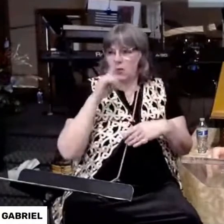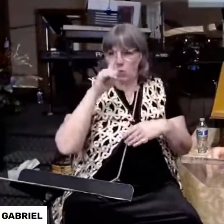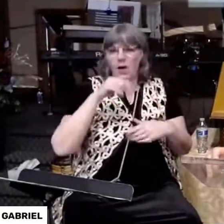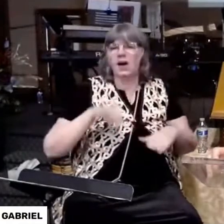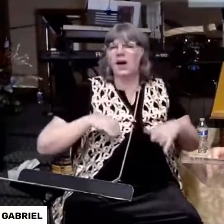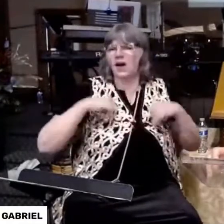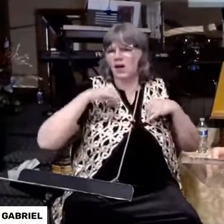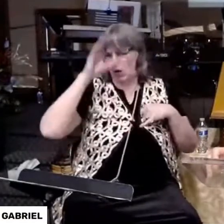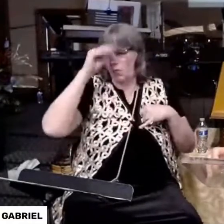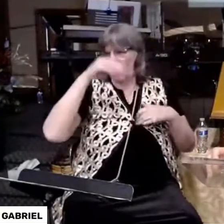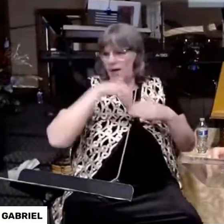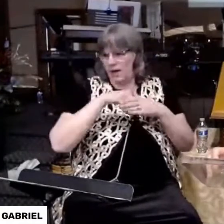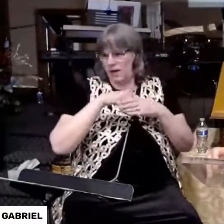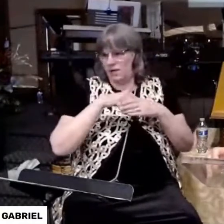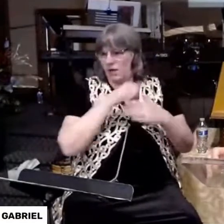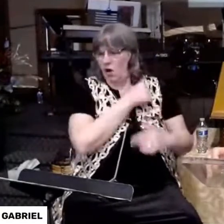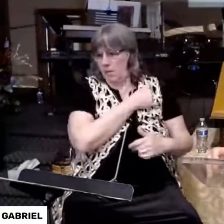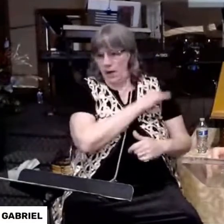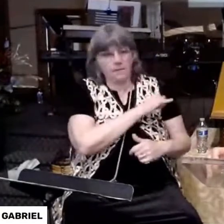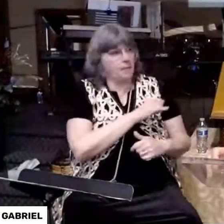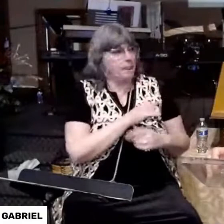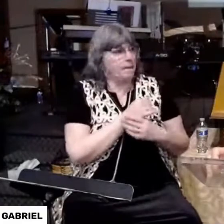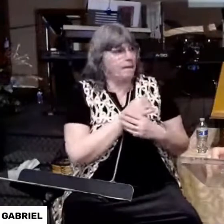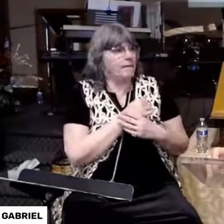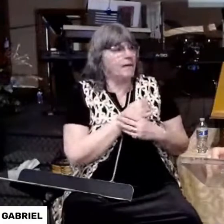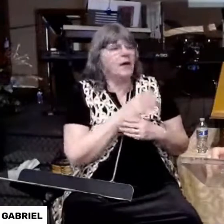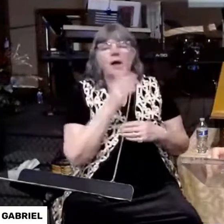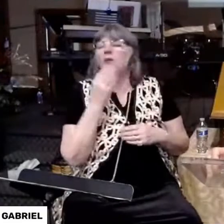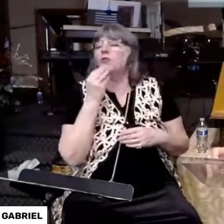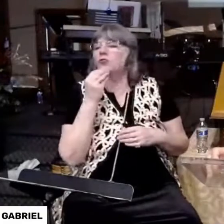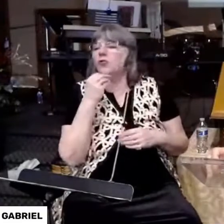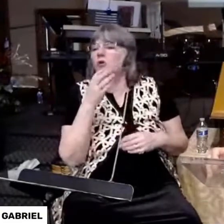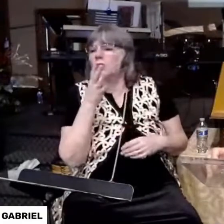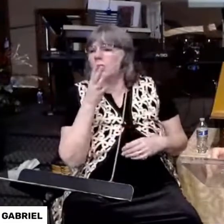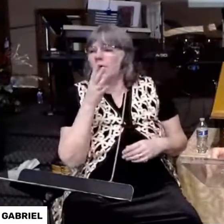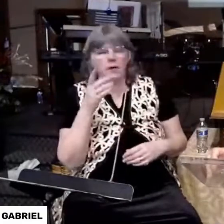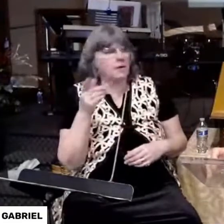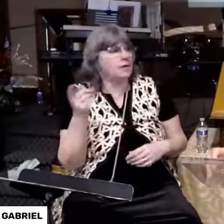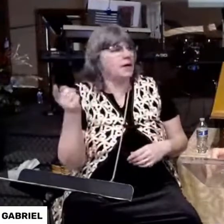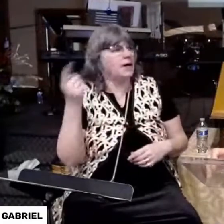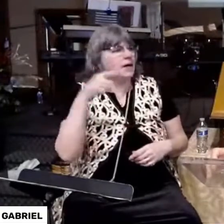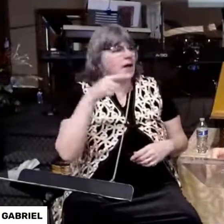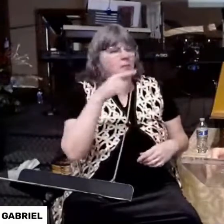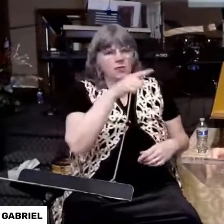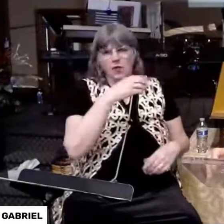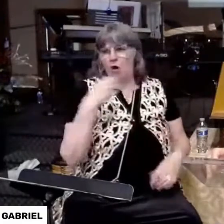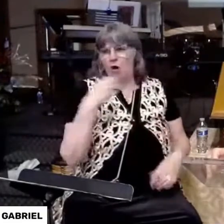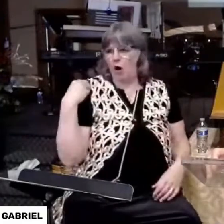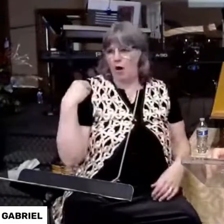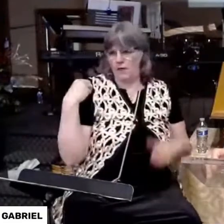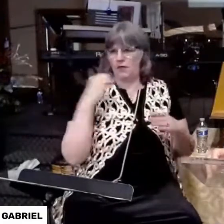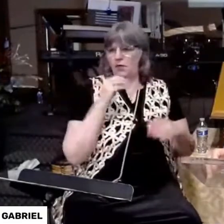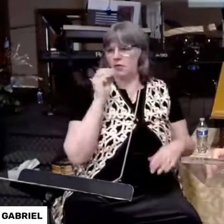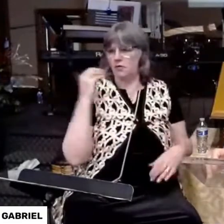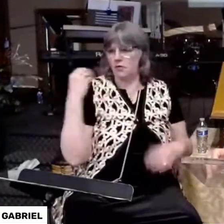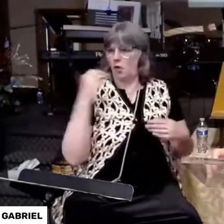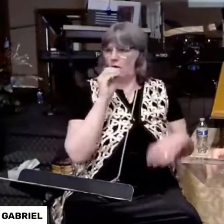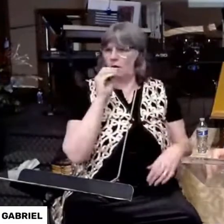army, and the good old Jewish mother, she came to the officer in charge